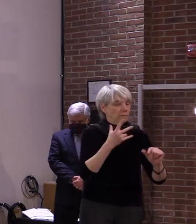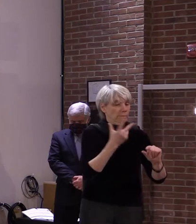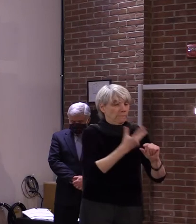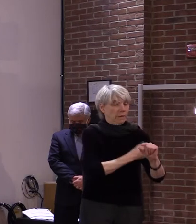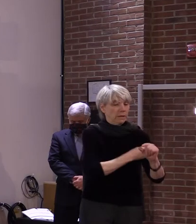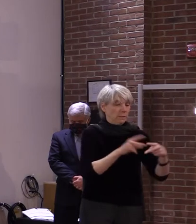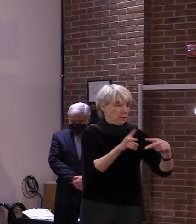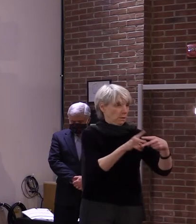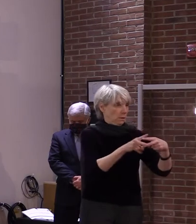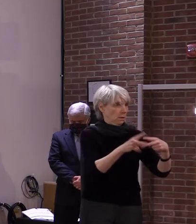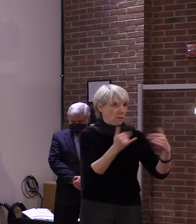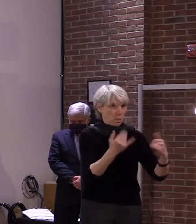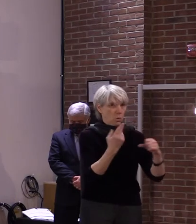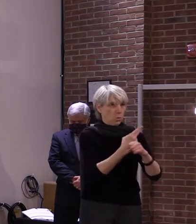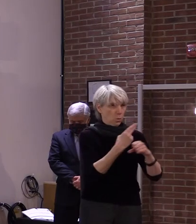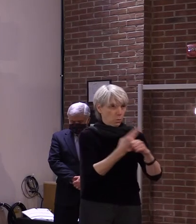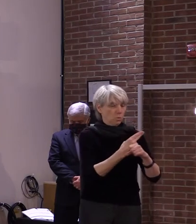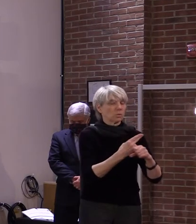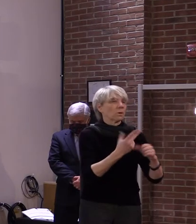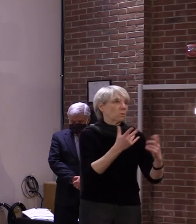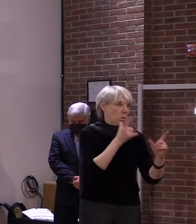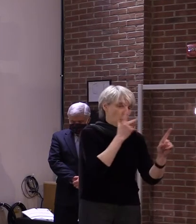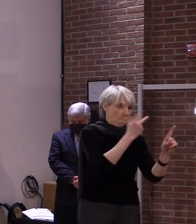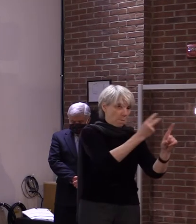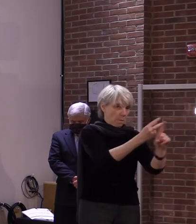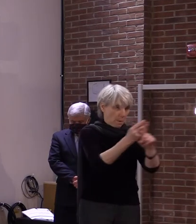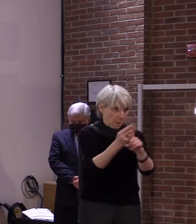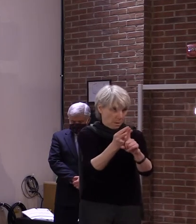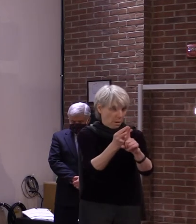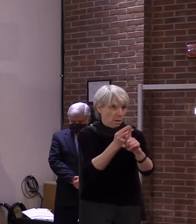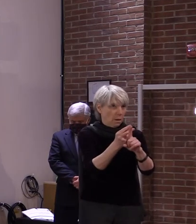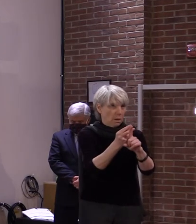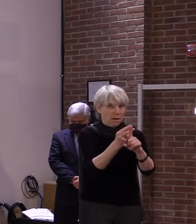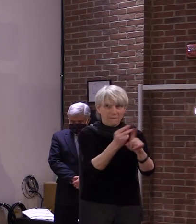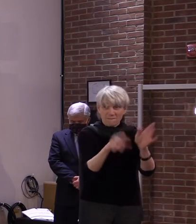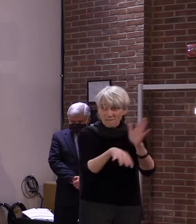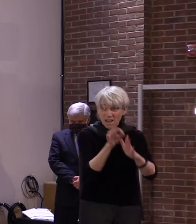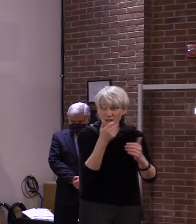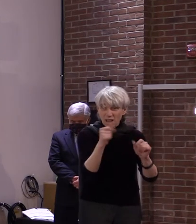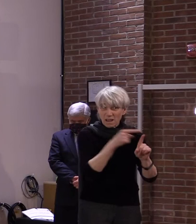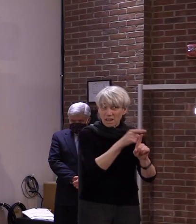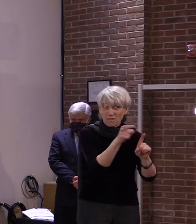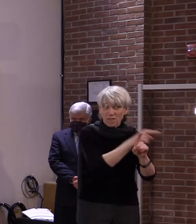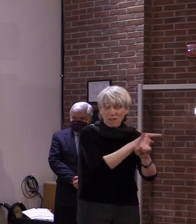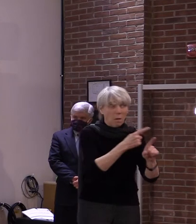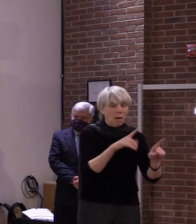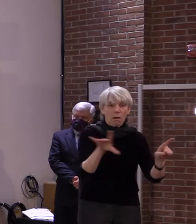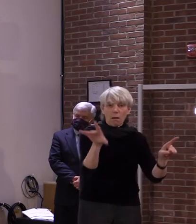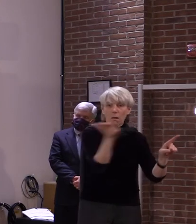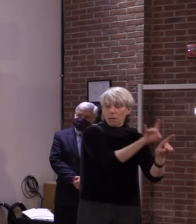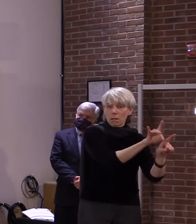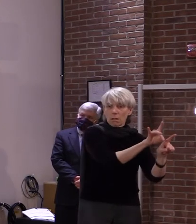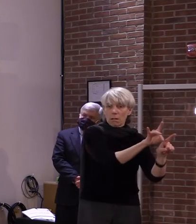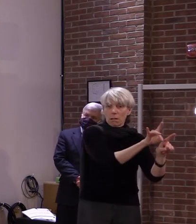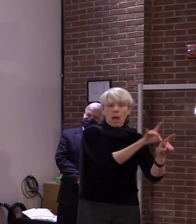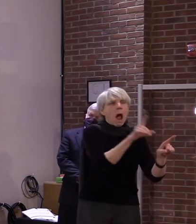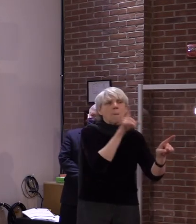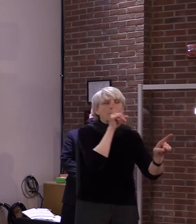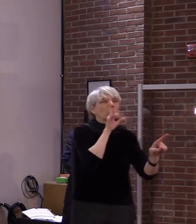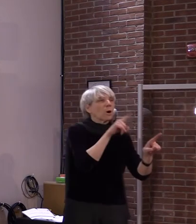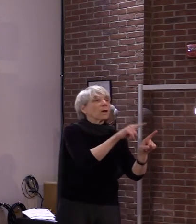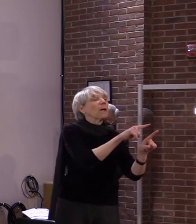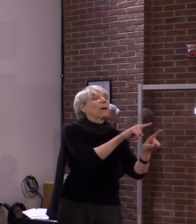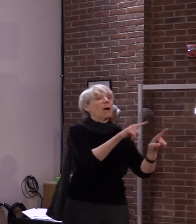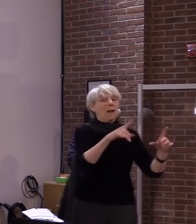that have been vaccinated are getting covet in spite of the vaccine not transmissibility but whether the